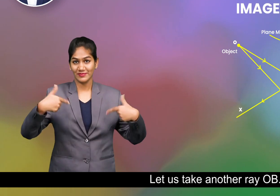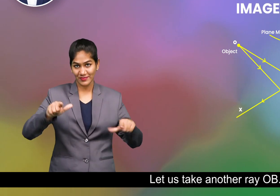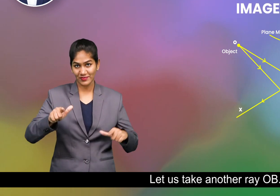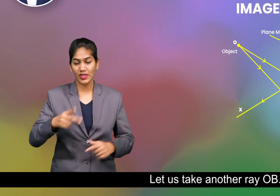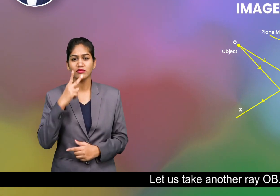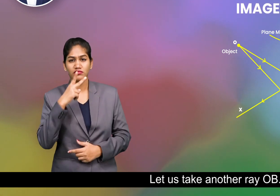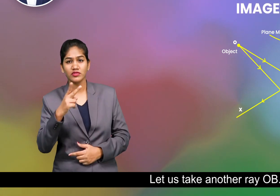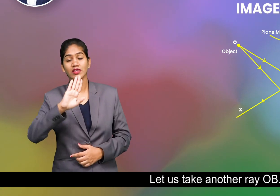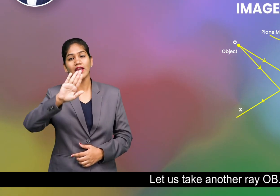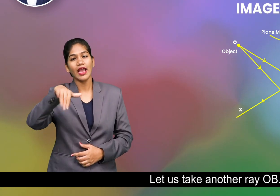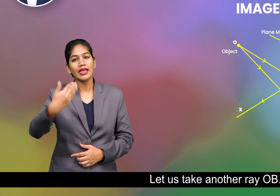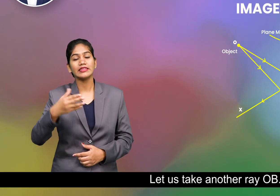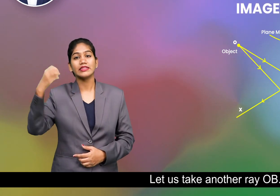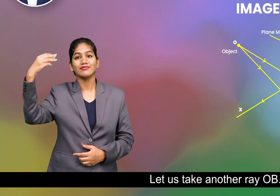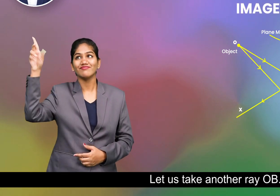Let's take another ray OB.